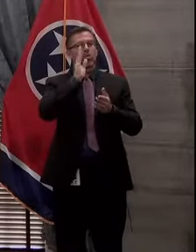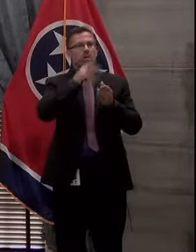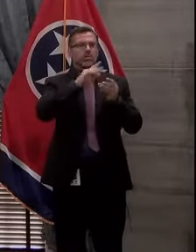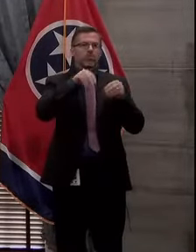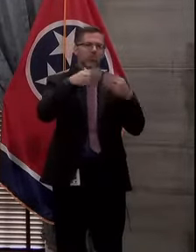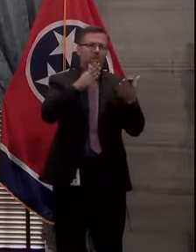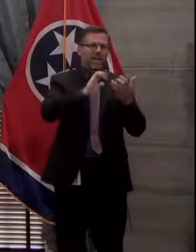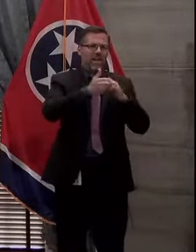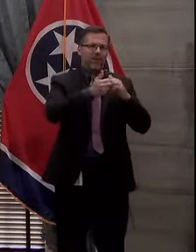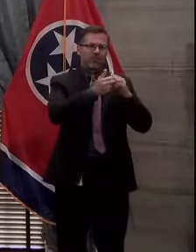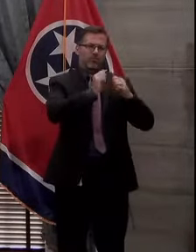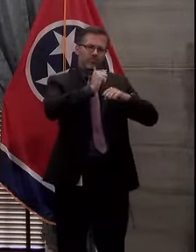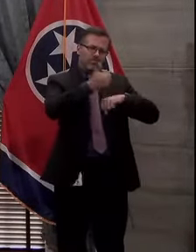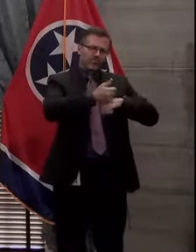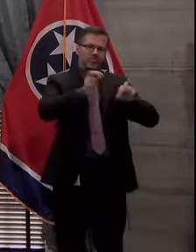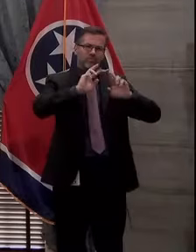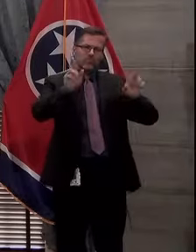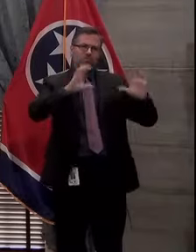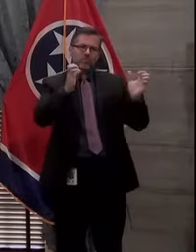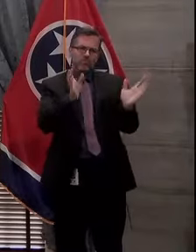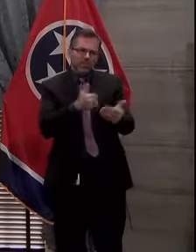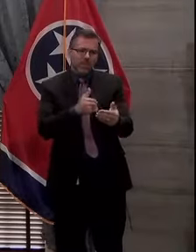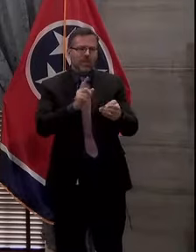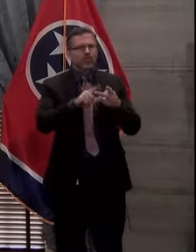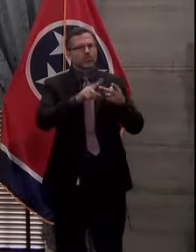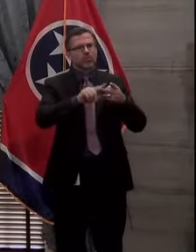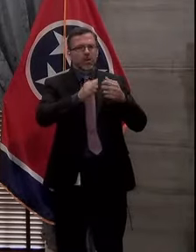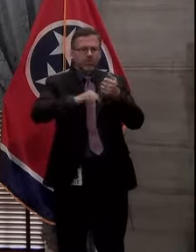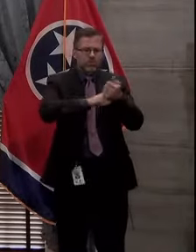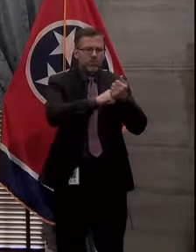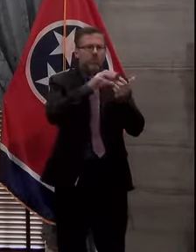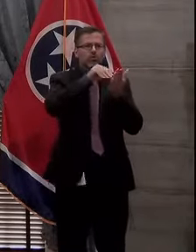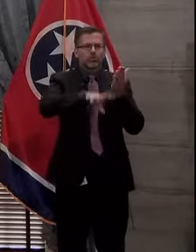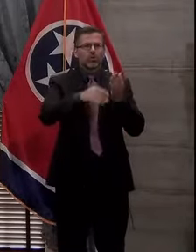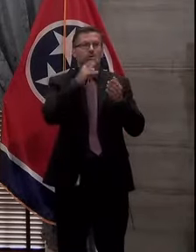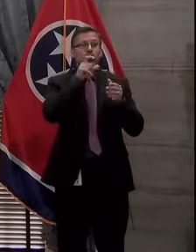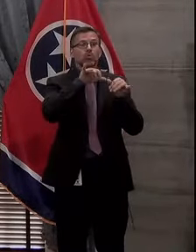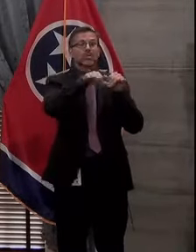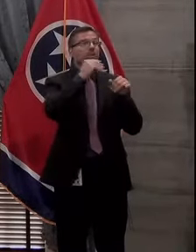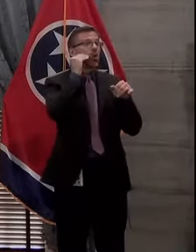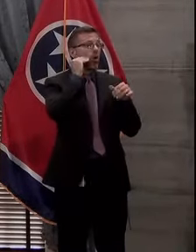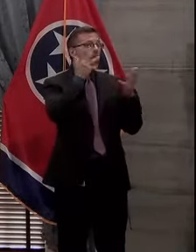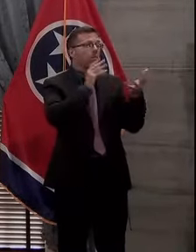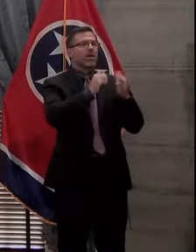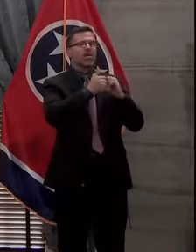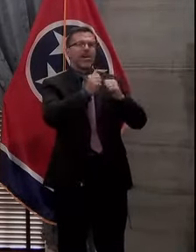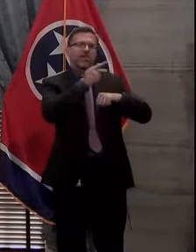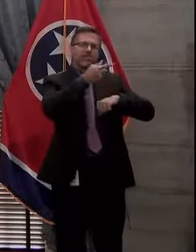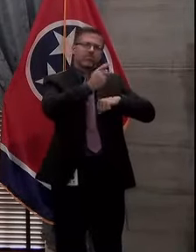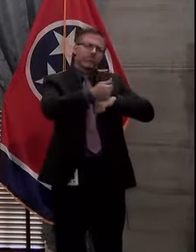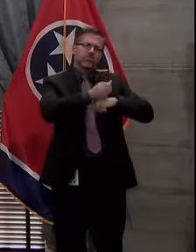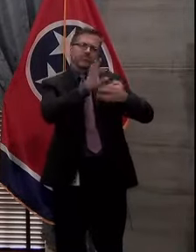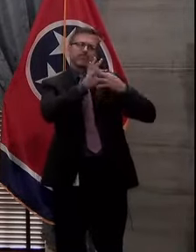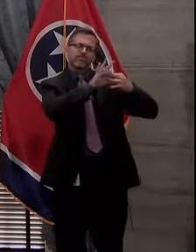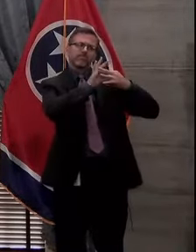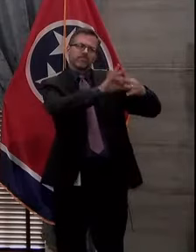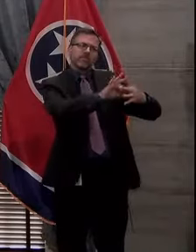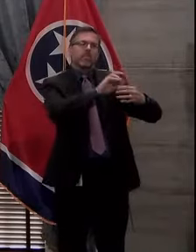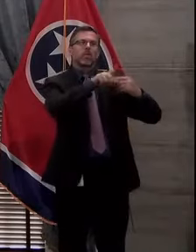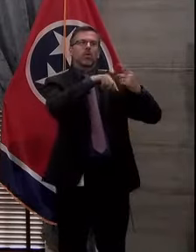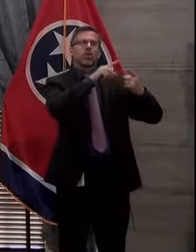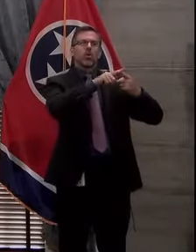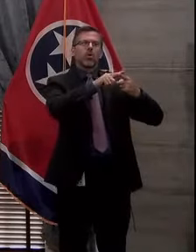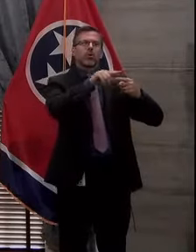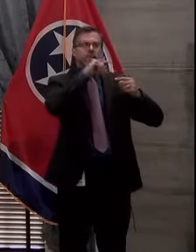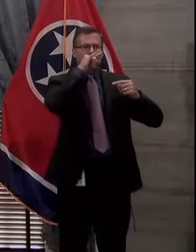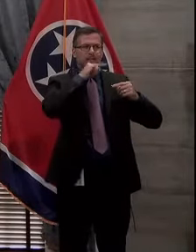ongoing teaching and learning and remediation supports in a distance learning environment, how to build relationships and communicate routines coming back from extended